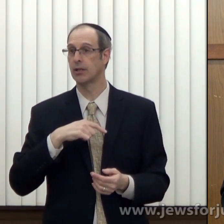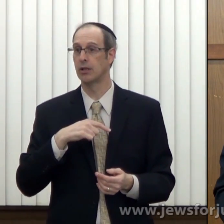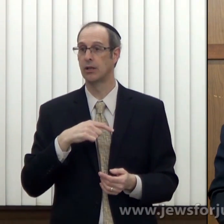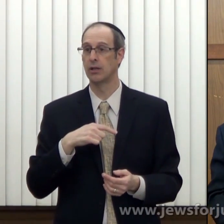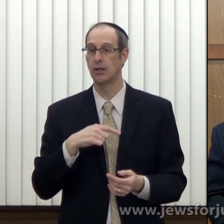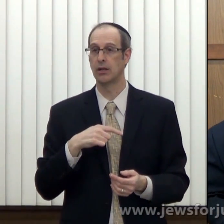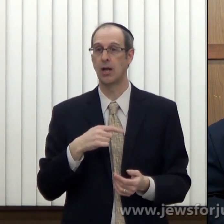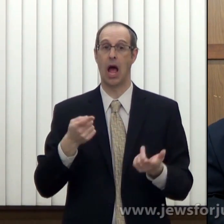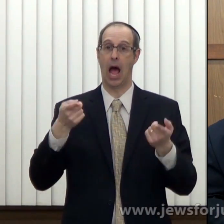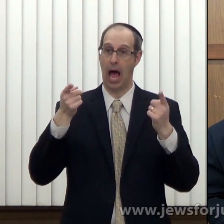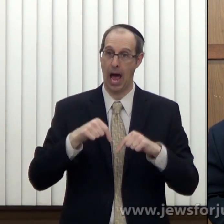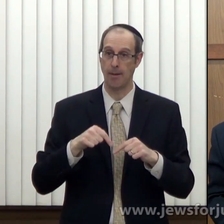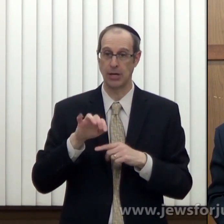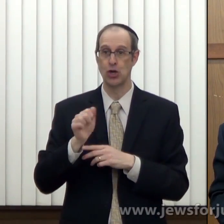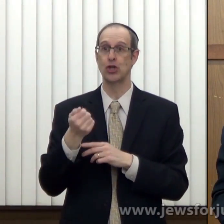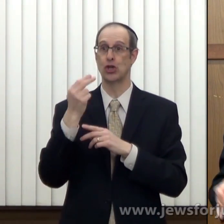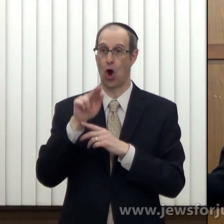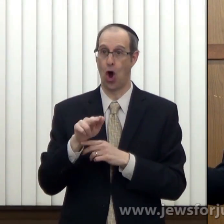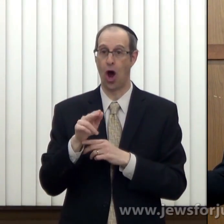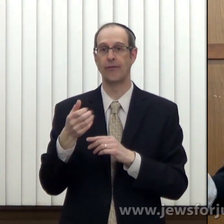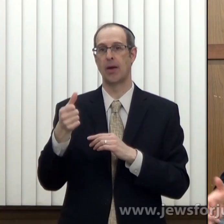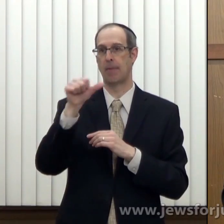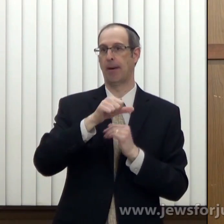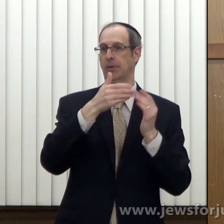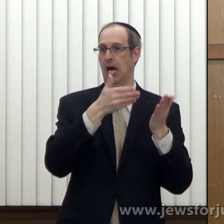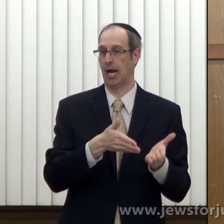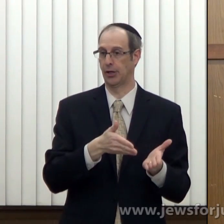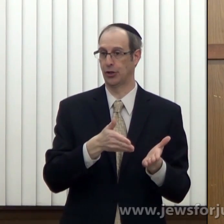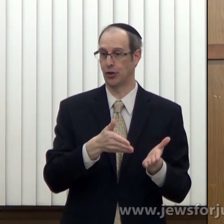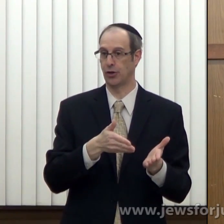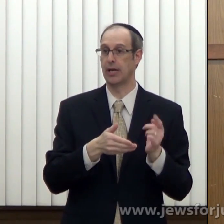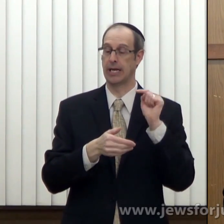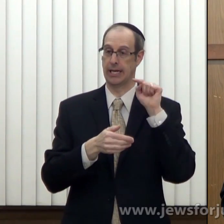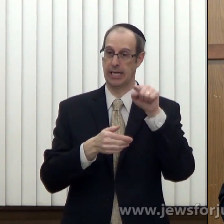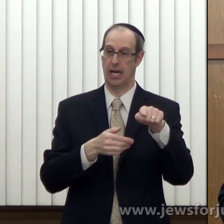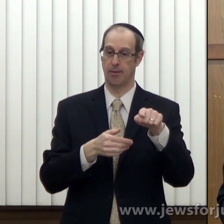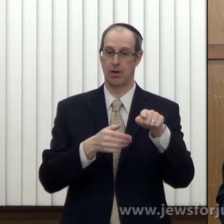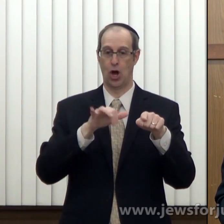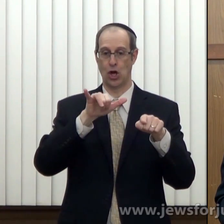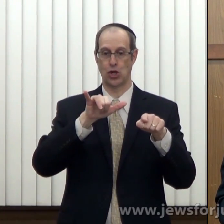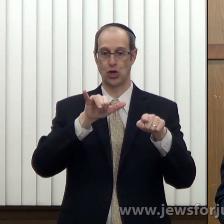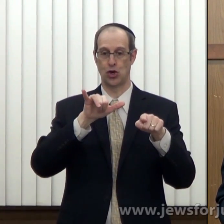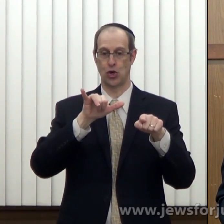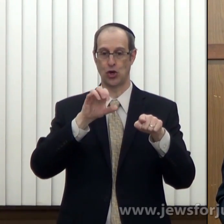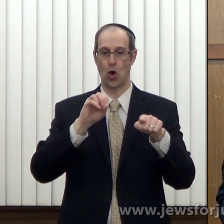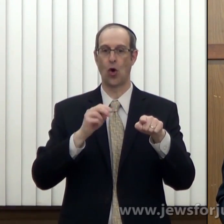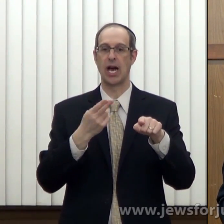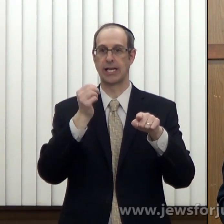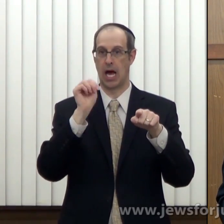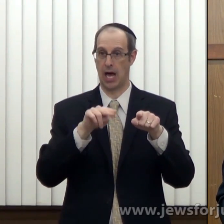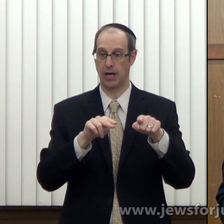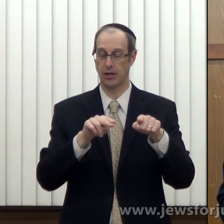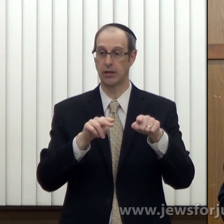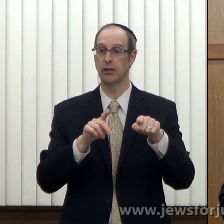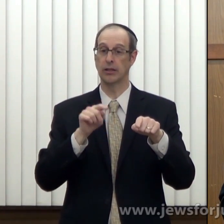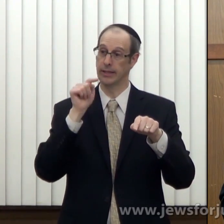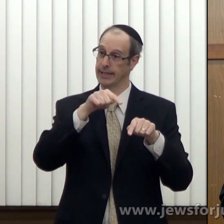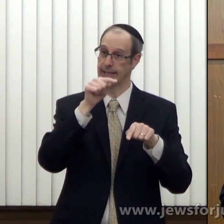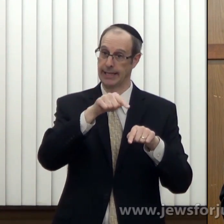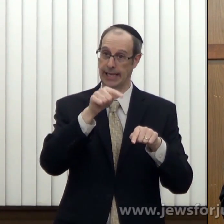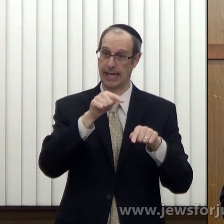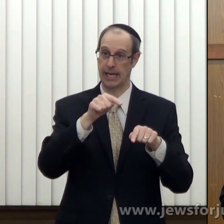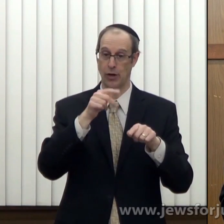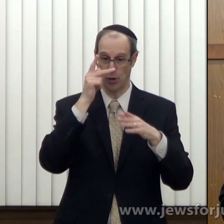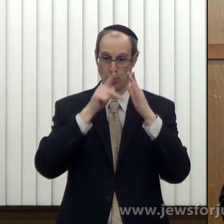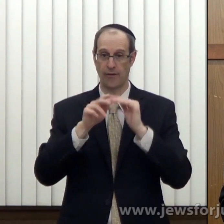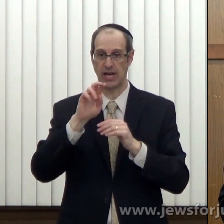was John the Baptizer, was this person, Yohanan, John the Baptizer, was he